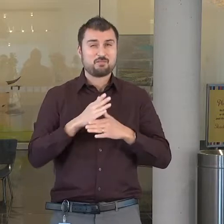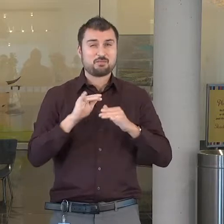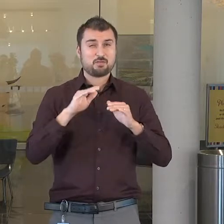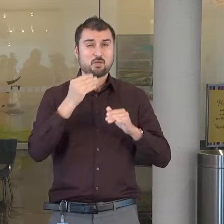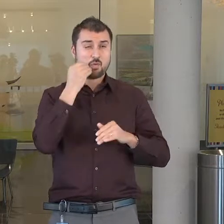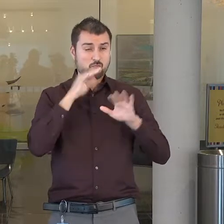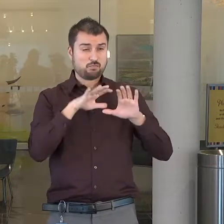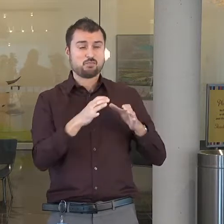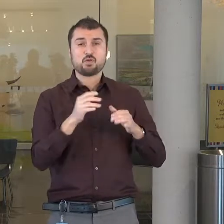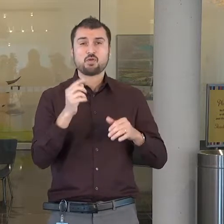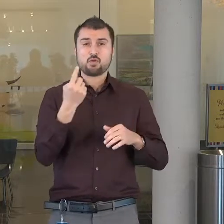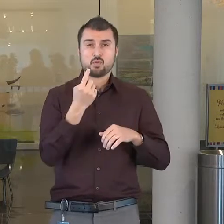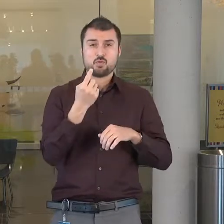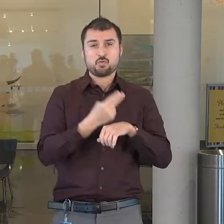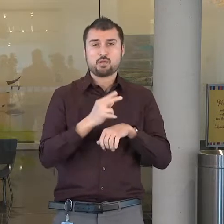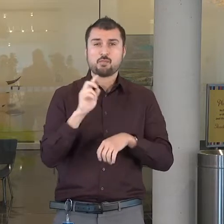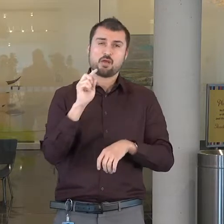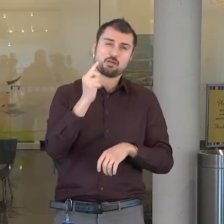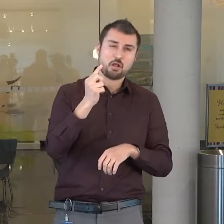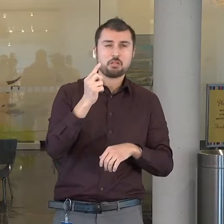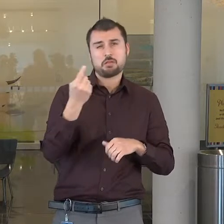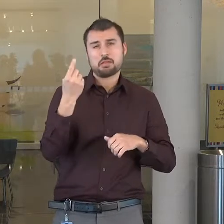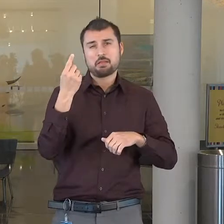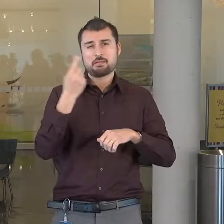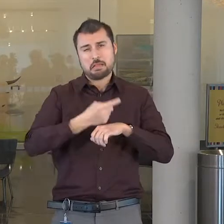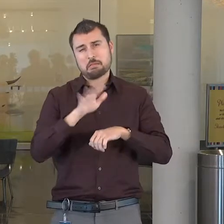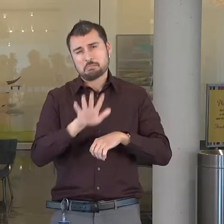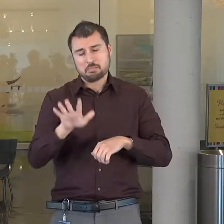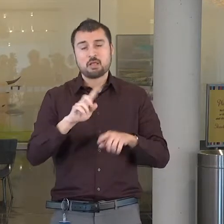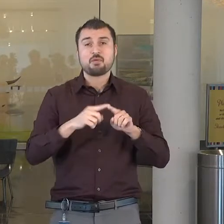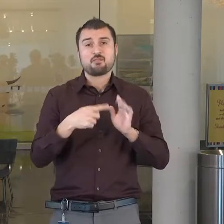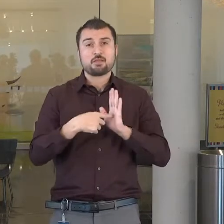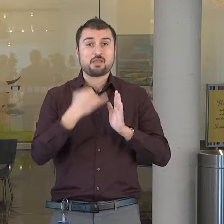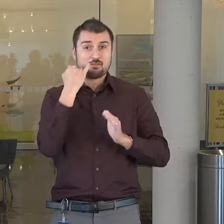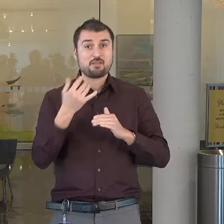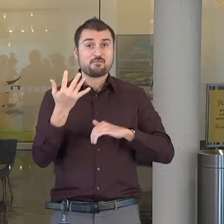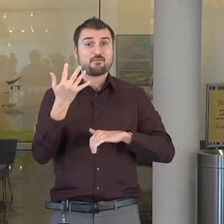day in water, and so if there's, for example, 5 more days in the billing